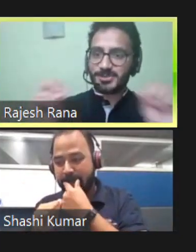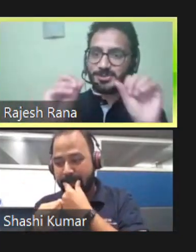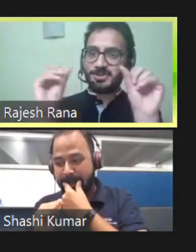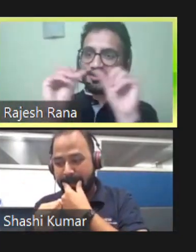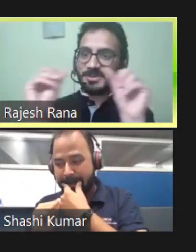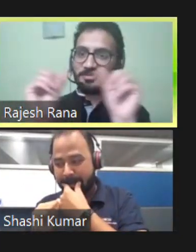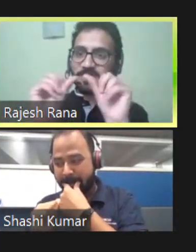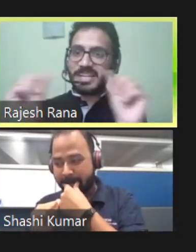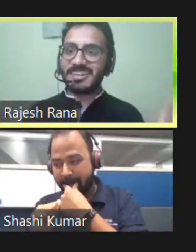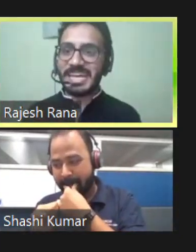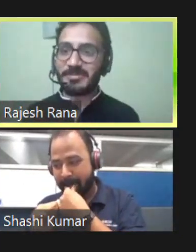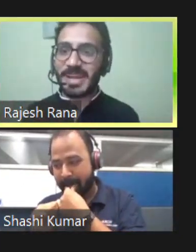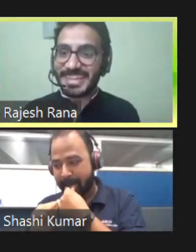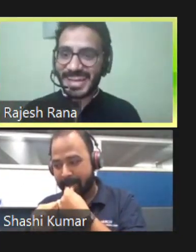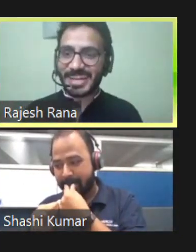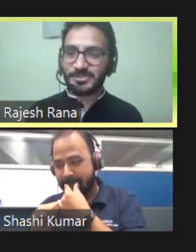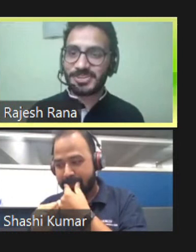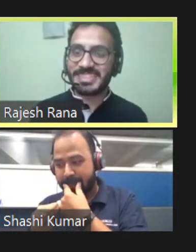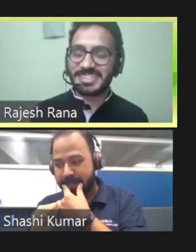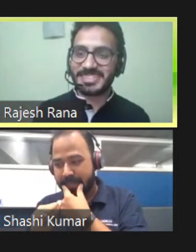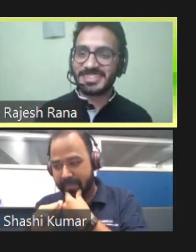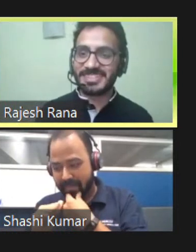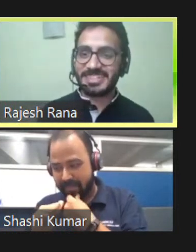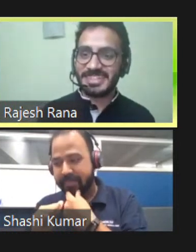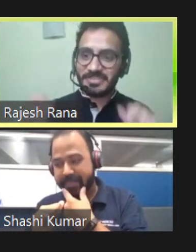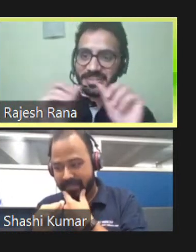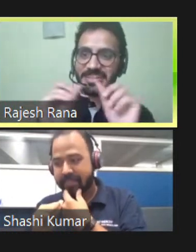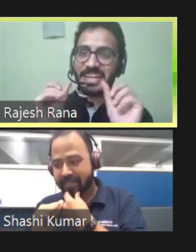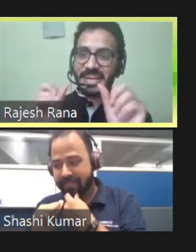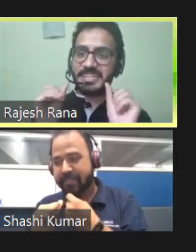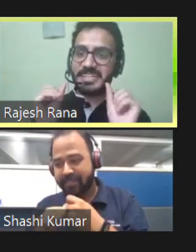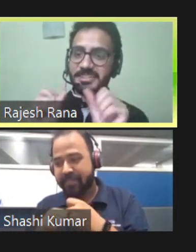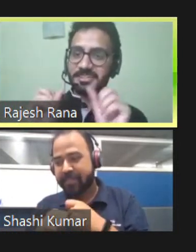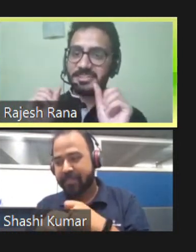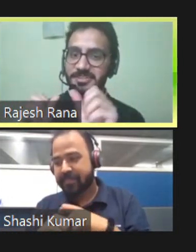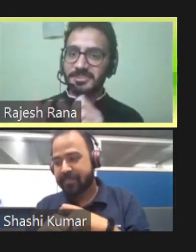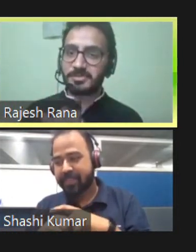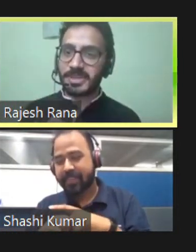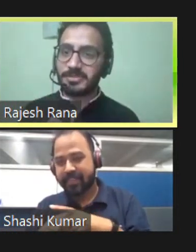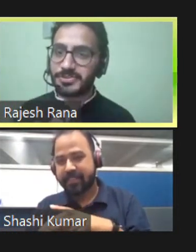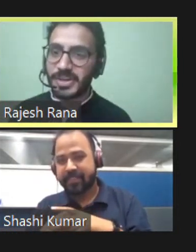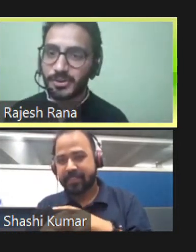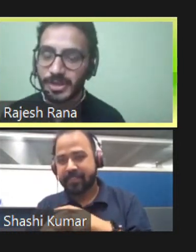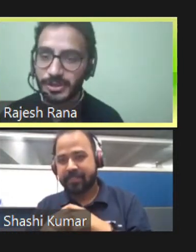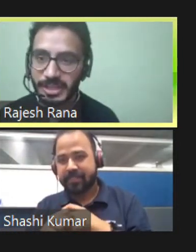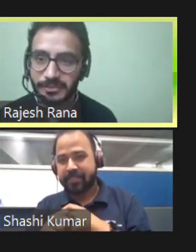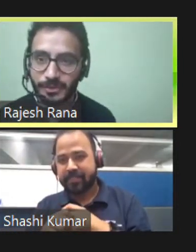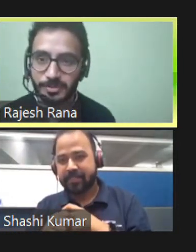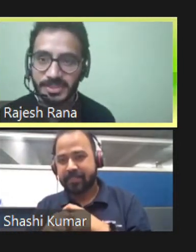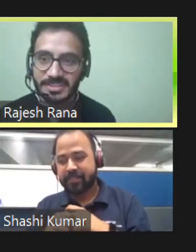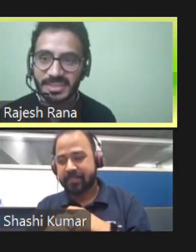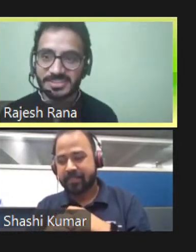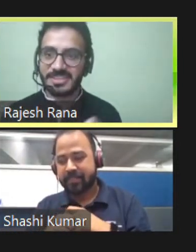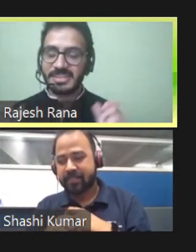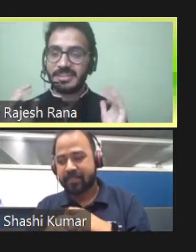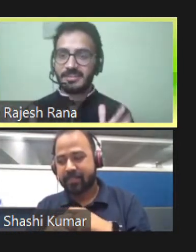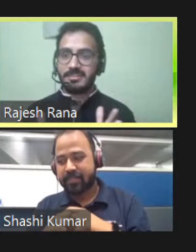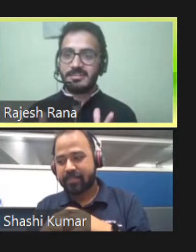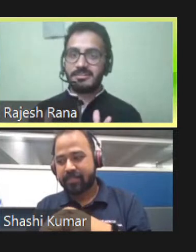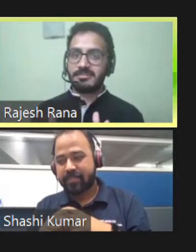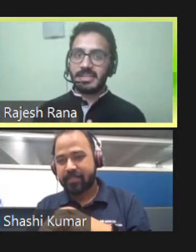help us to build our name at the end of this session. Definitely, at least this is something which we are going to take from the